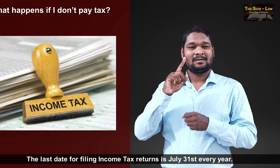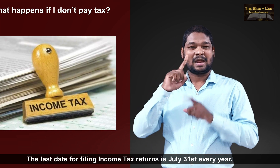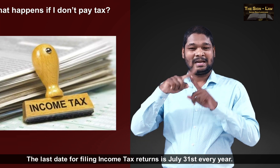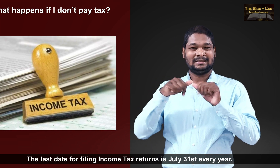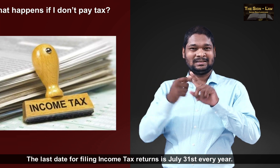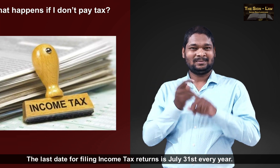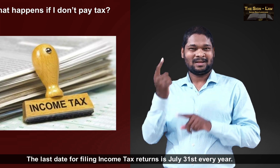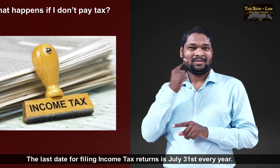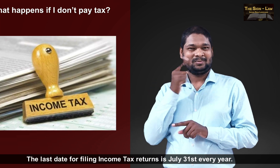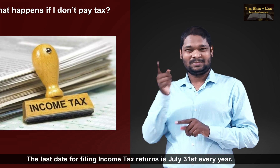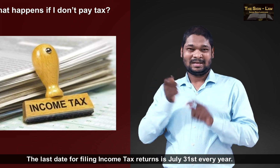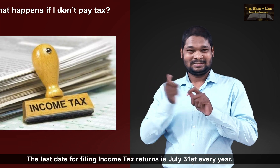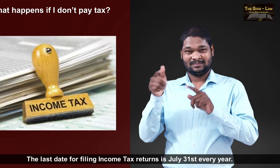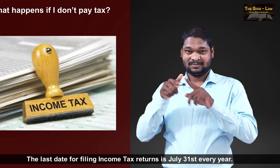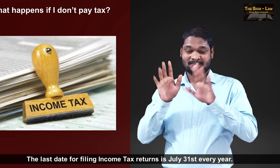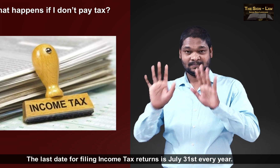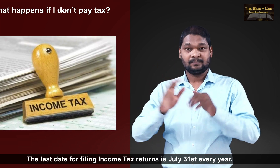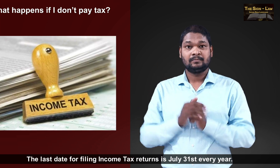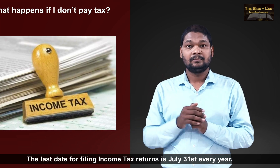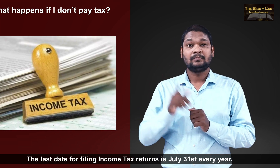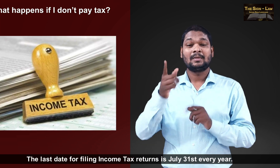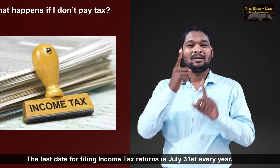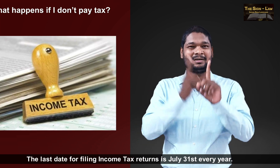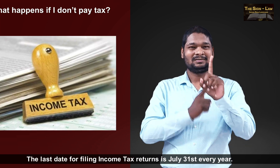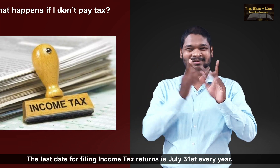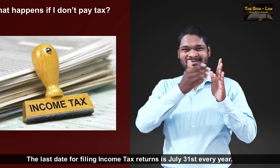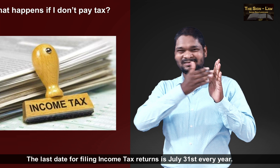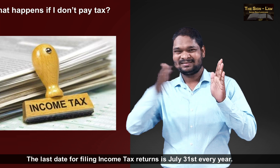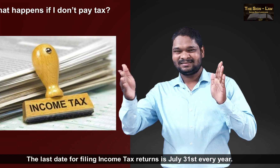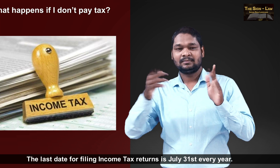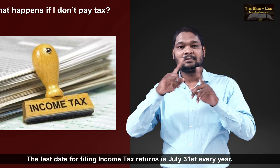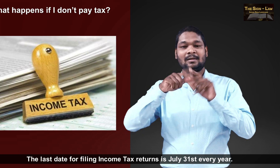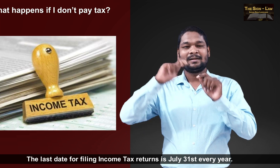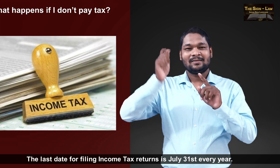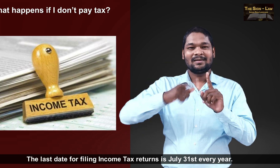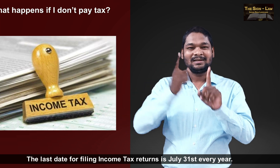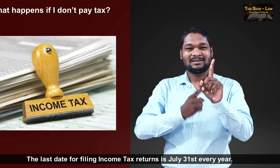The last date for filing income tax returns is July 31st every year.